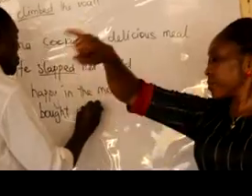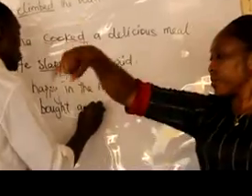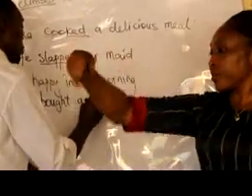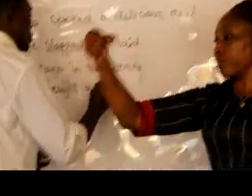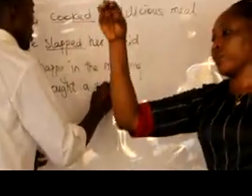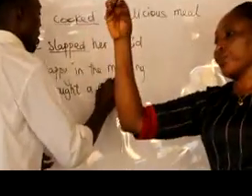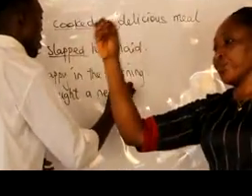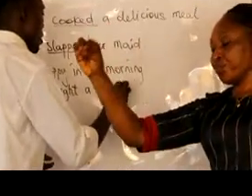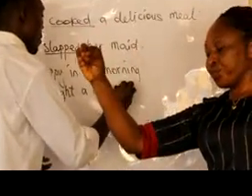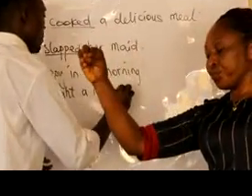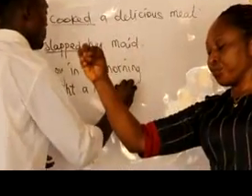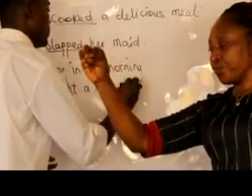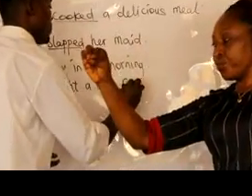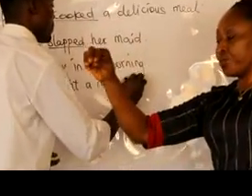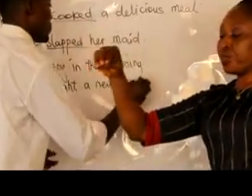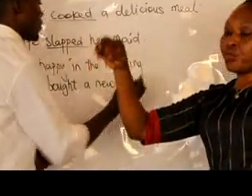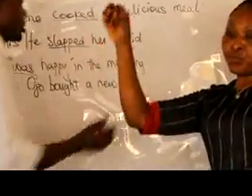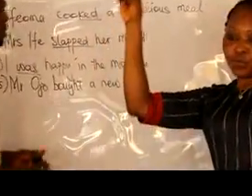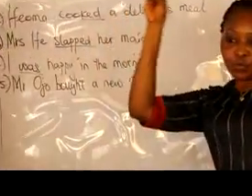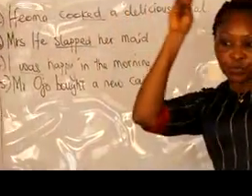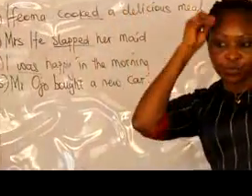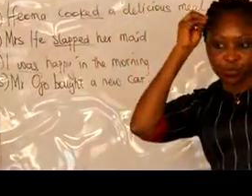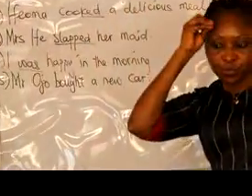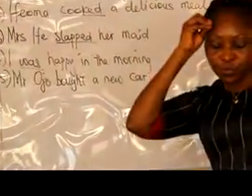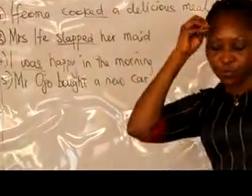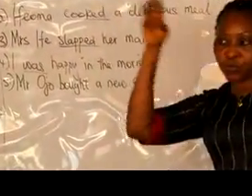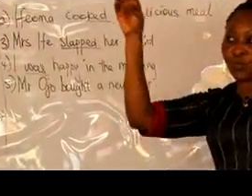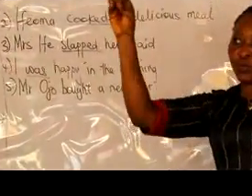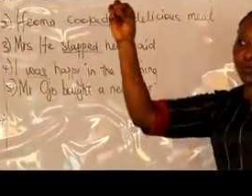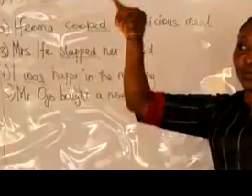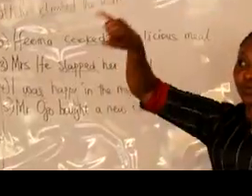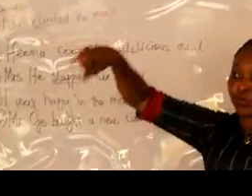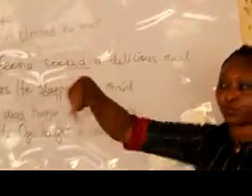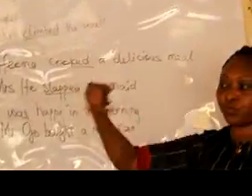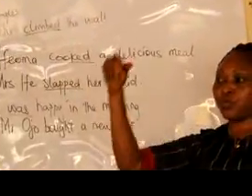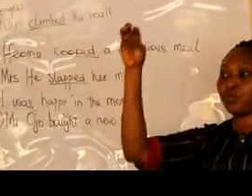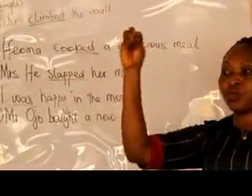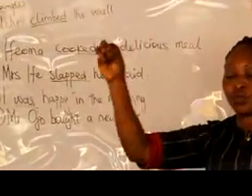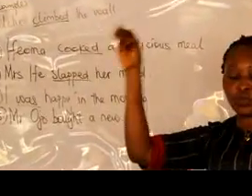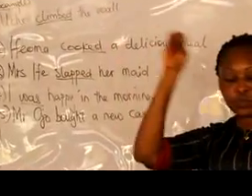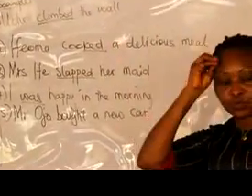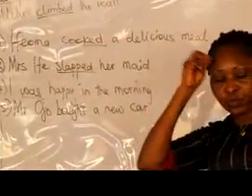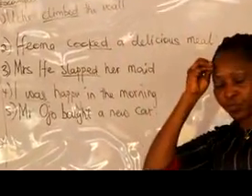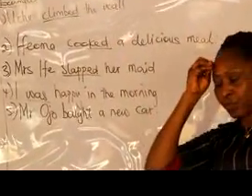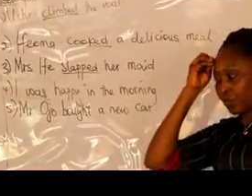a new car. Mr. Ojo bought a new